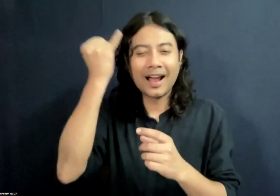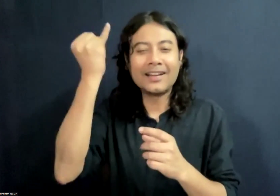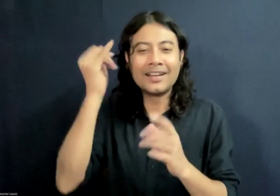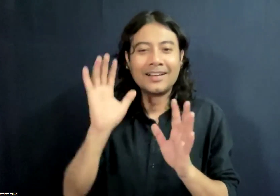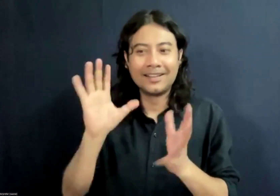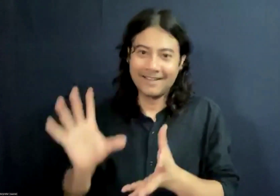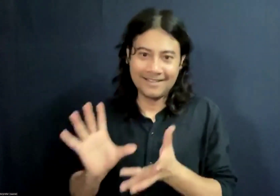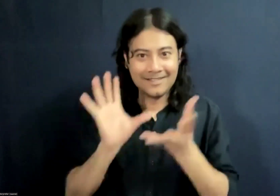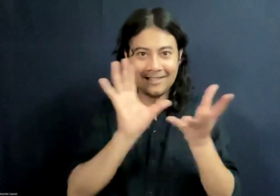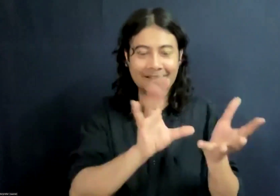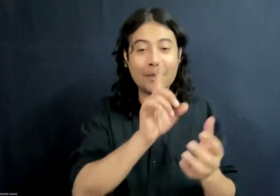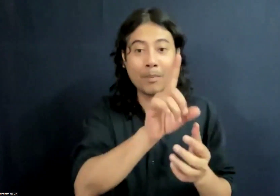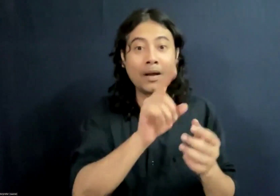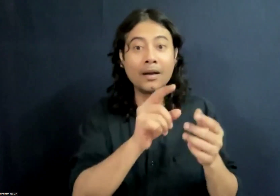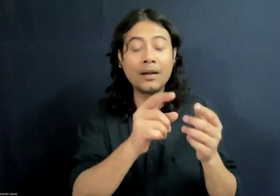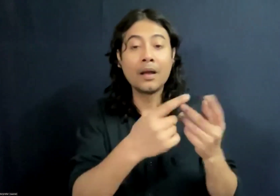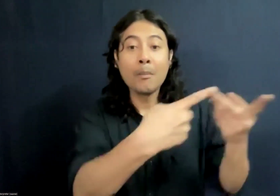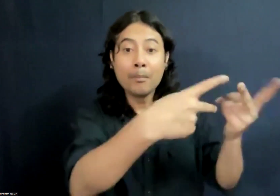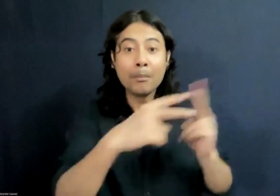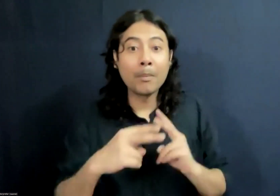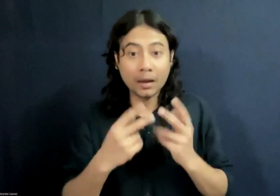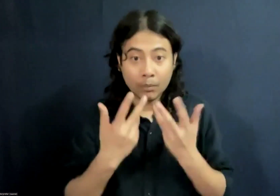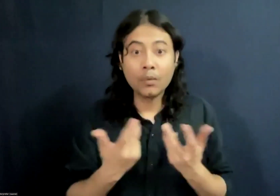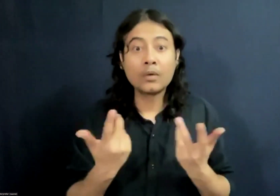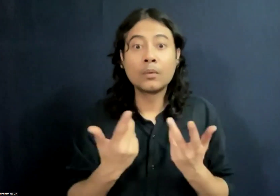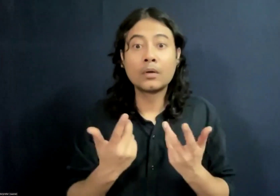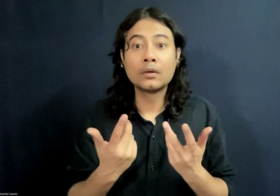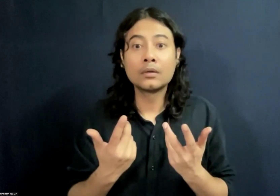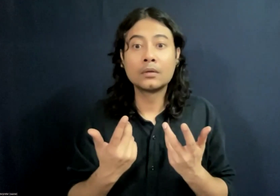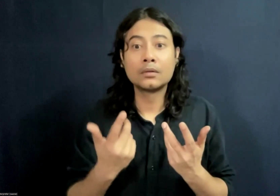that, oh, yes, my name is there in the newspaper.